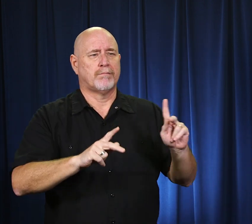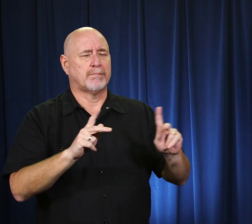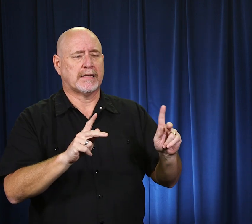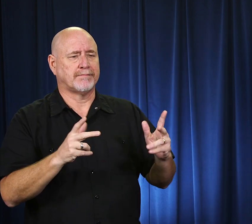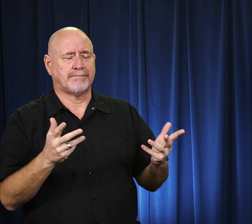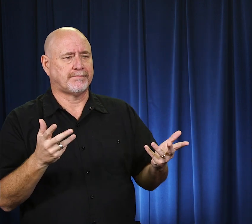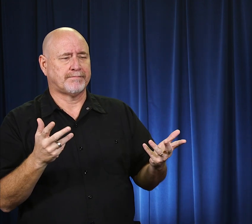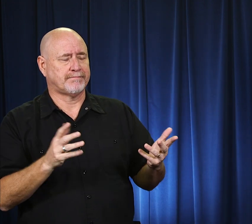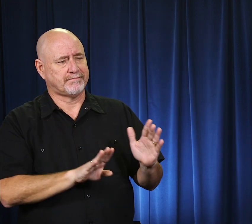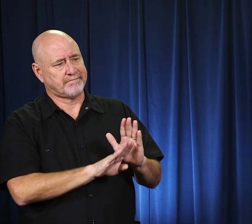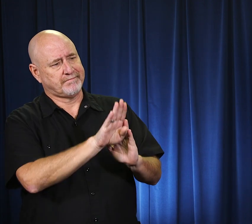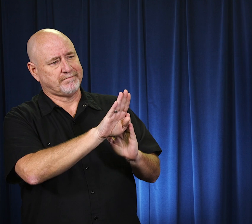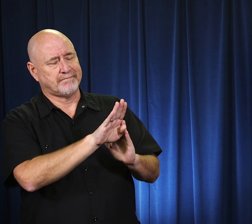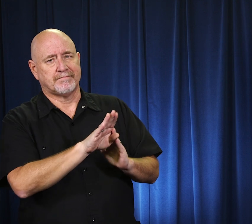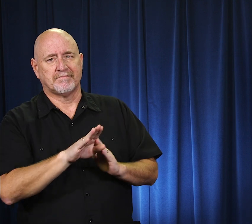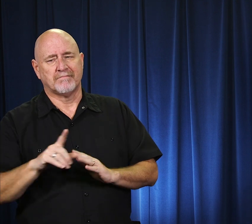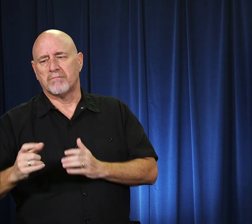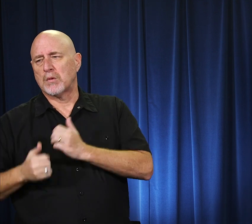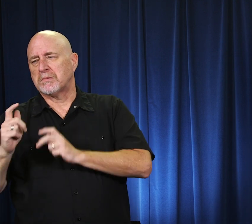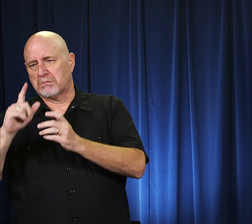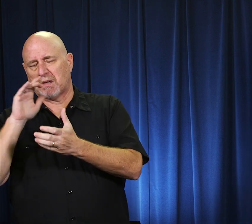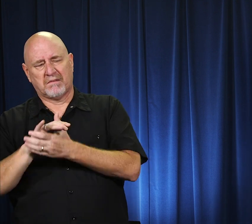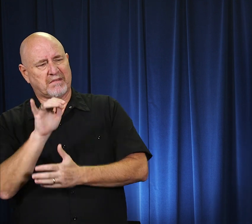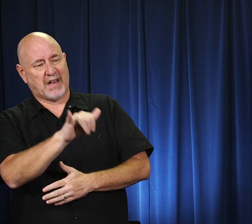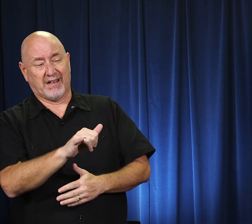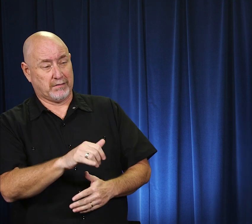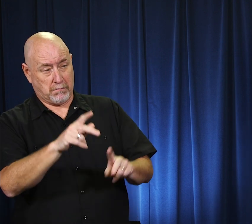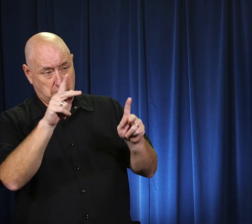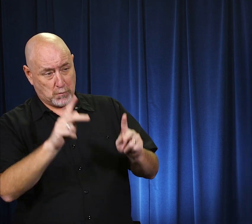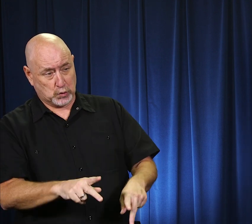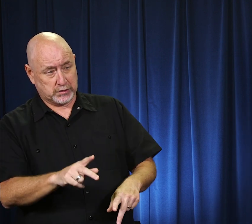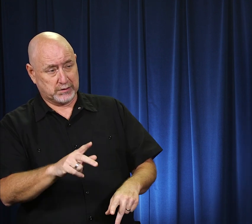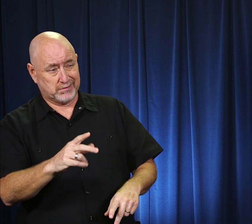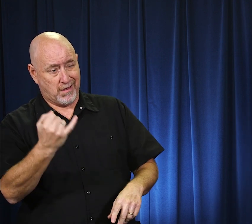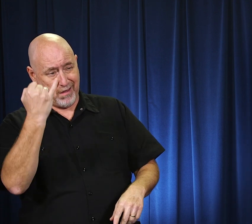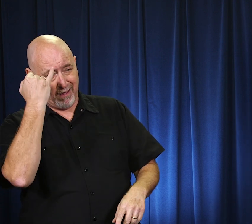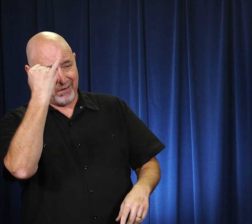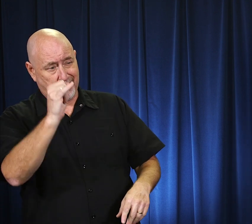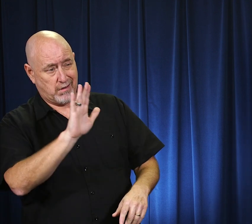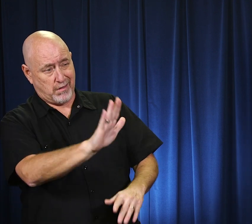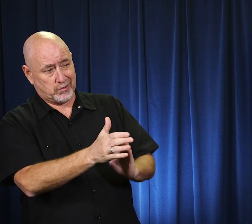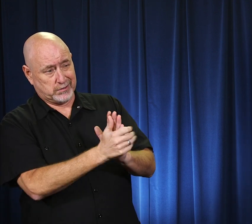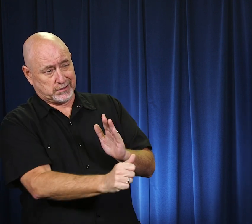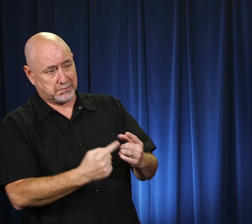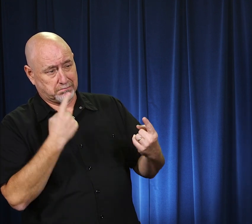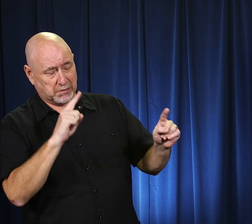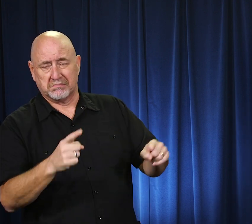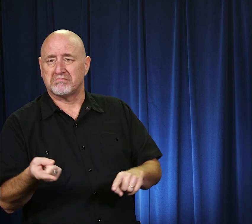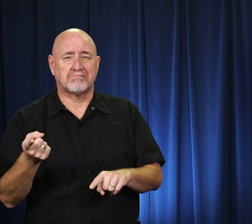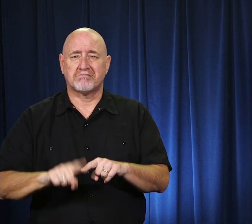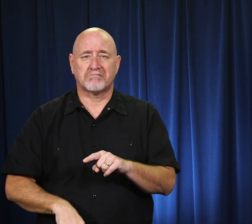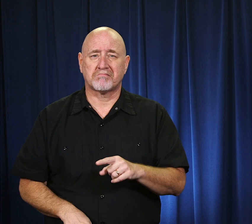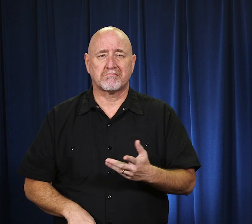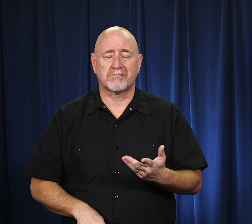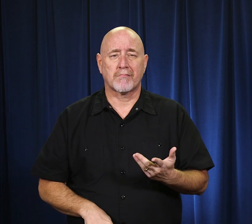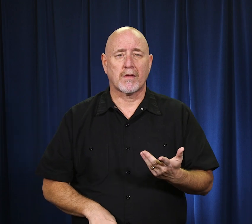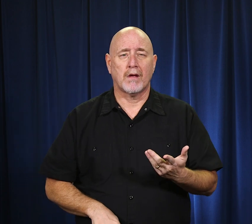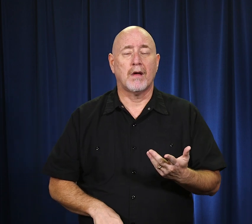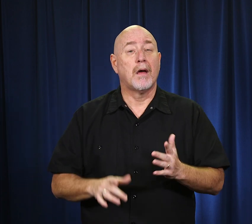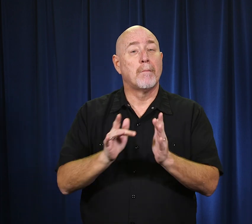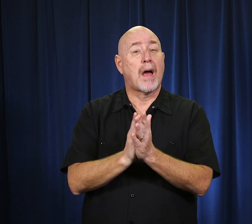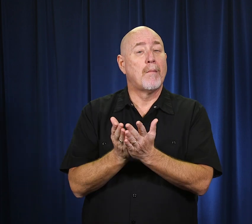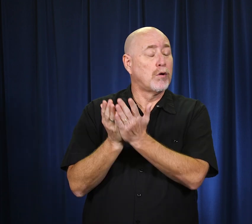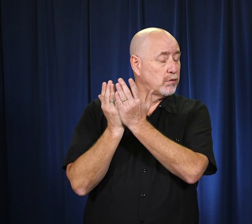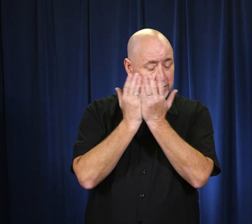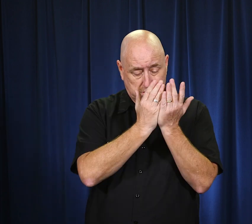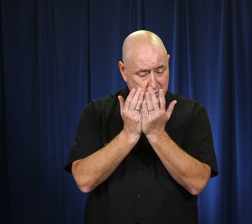superhuman. It just is something that no human by their own design or by their own skill can do. In fact, as